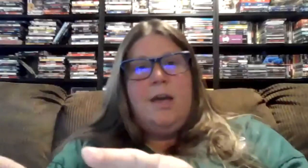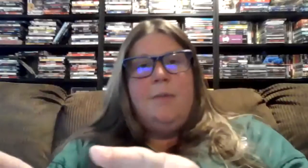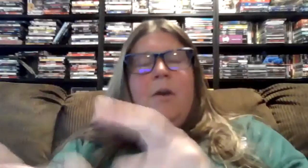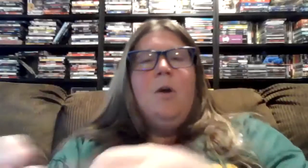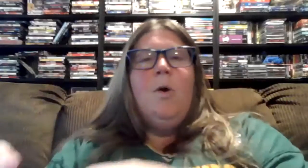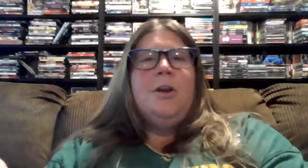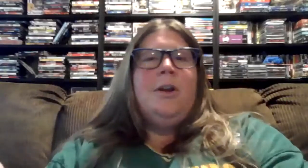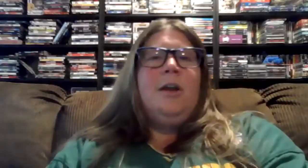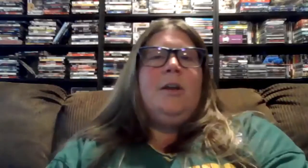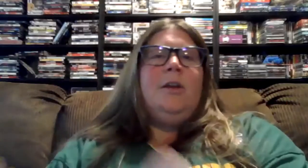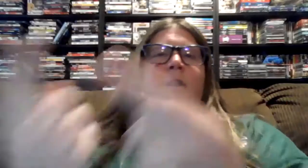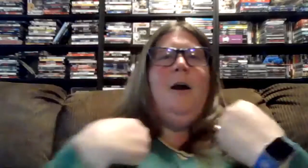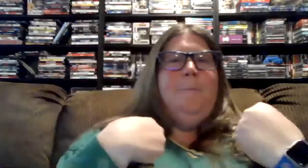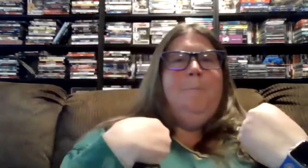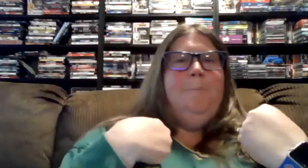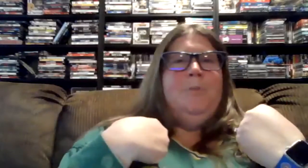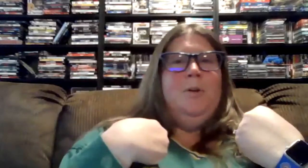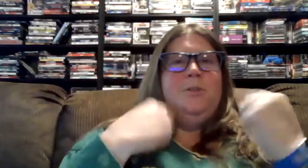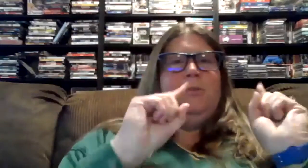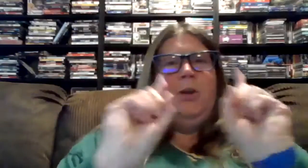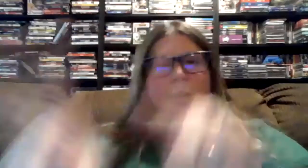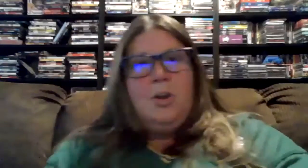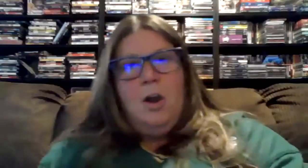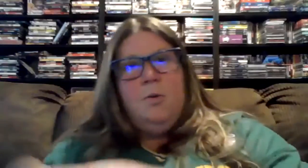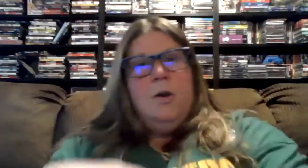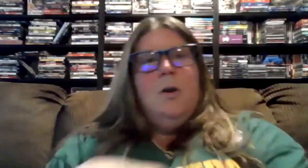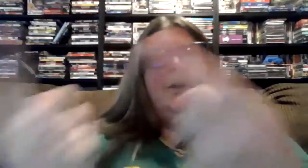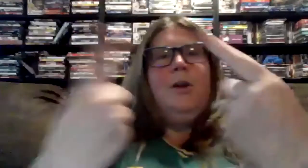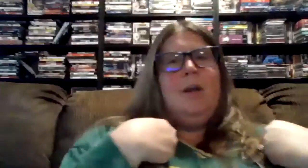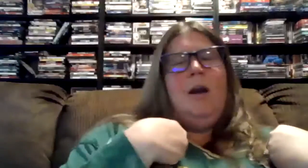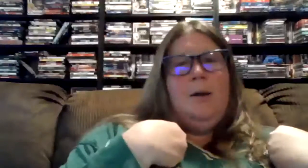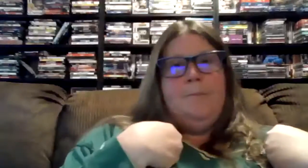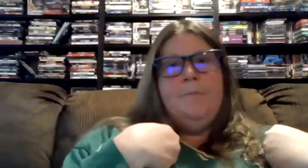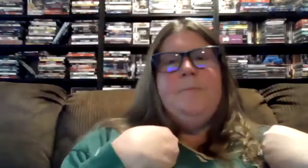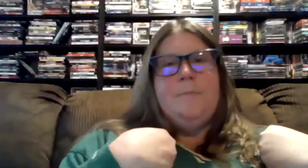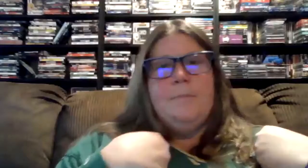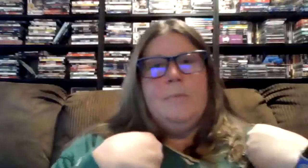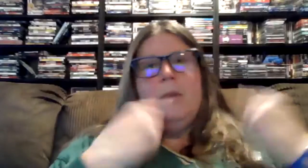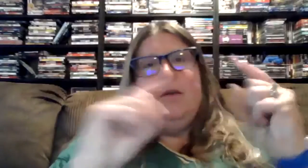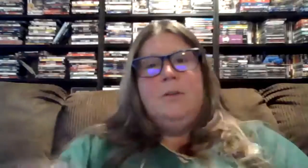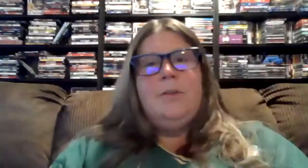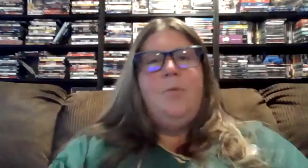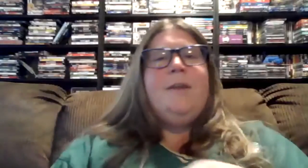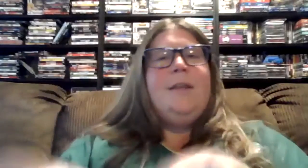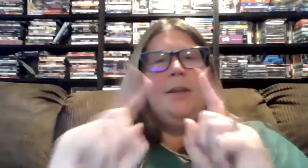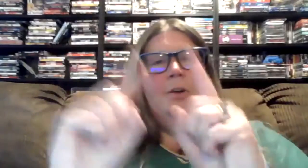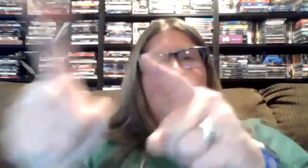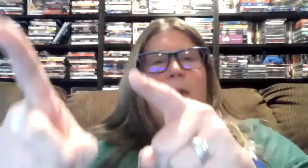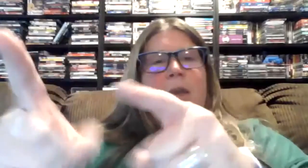them, or you're going to come towards you. So you're going to go, or you're going to come. You're just pointing like you're going, or